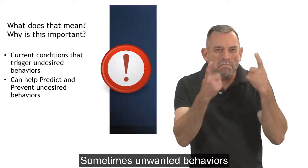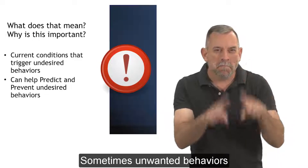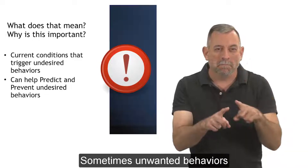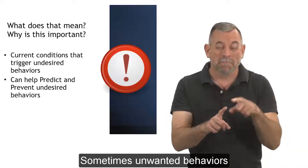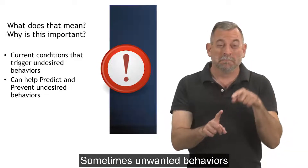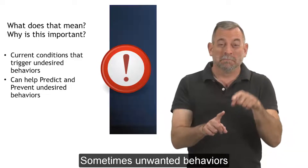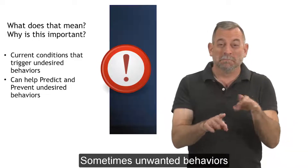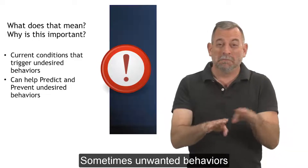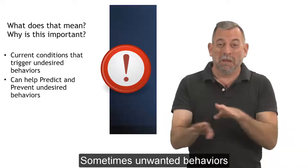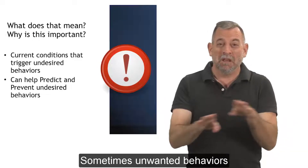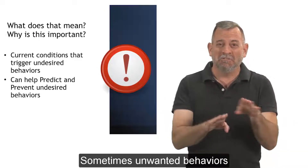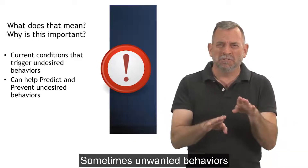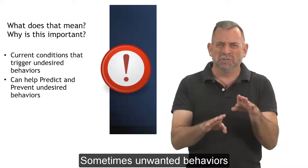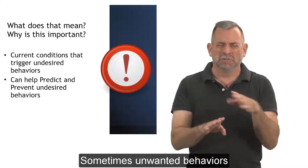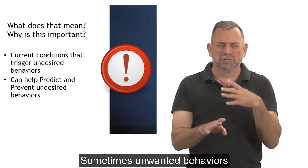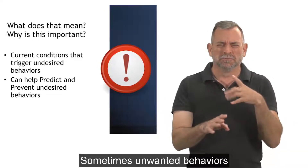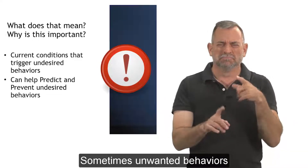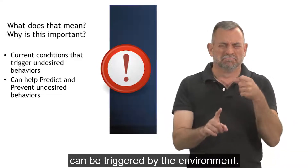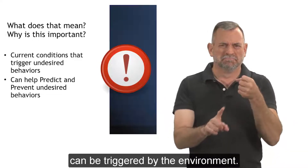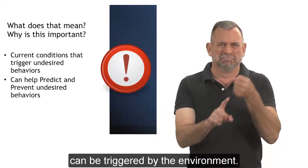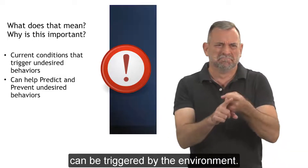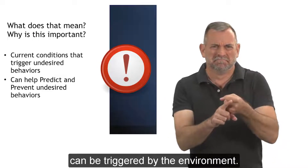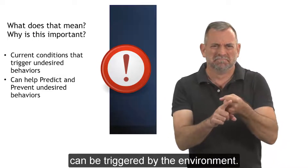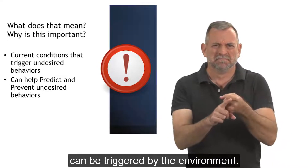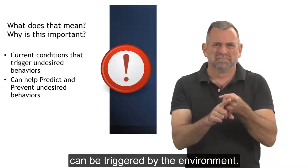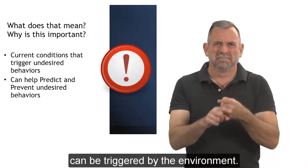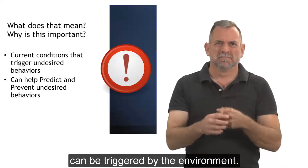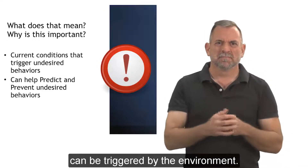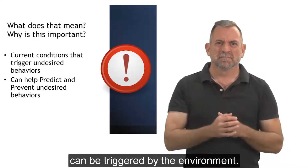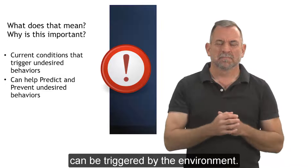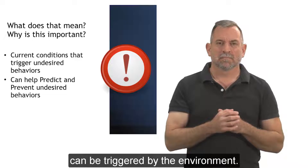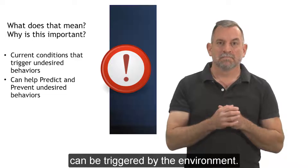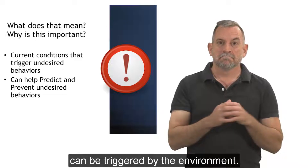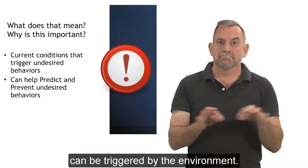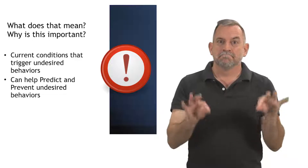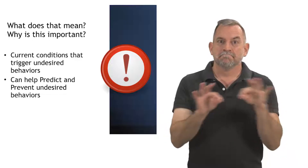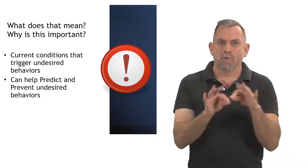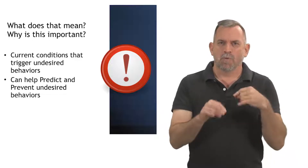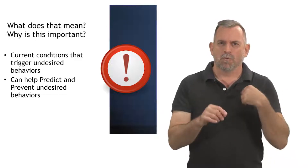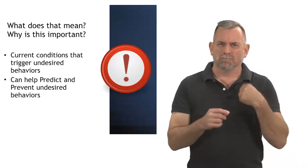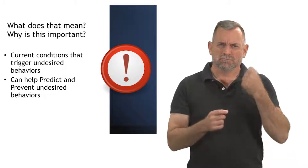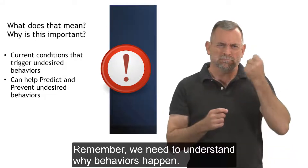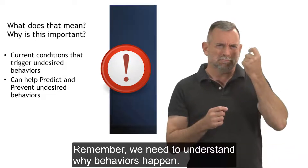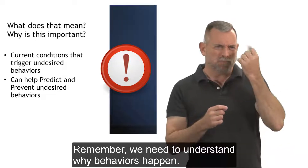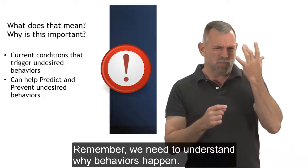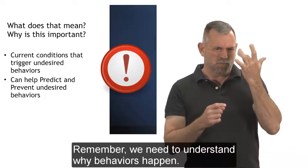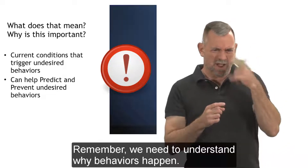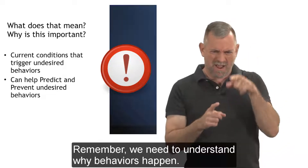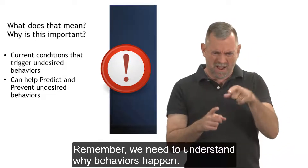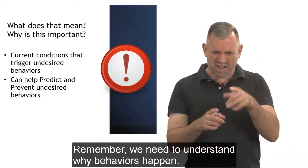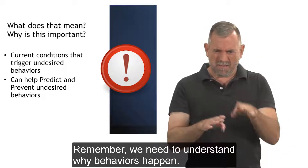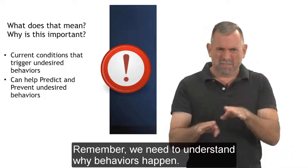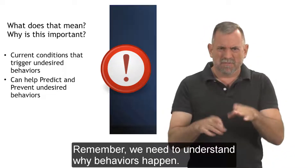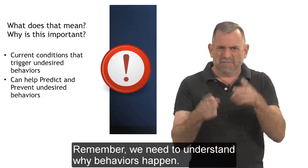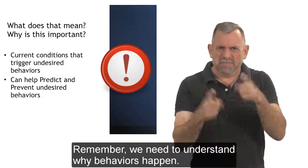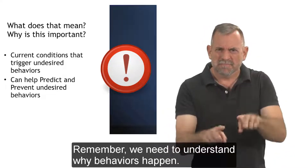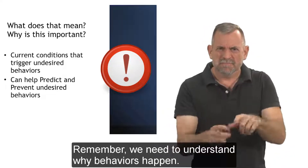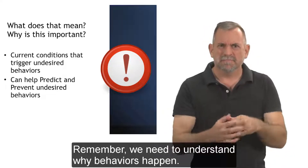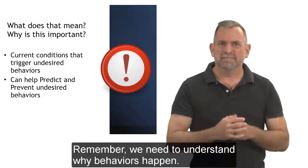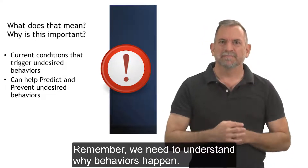Sometimes unwanted behaviors can be triggered by the environment. Remember, we need to understand why